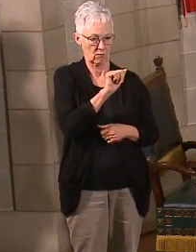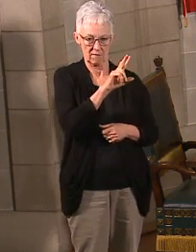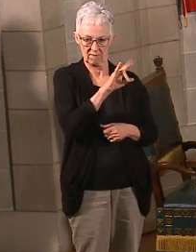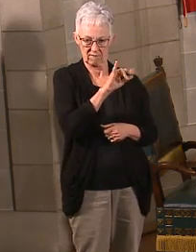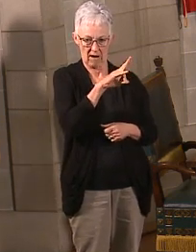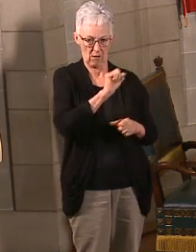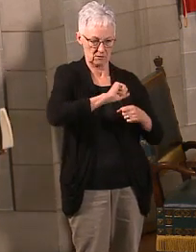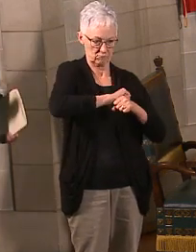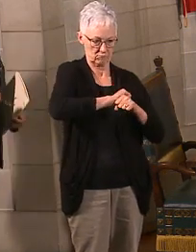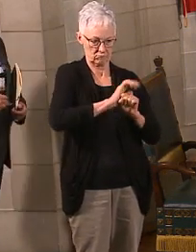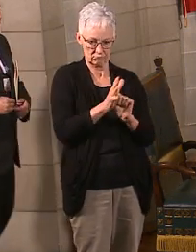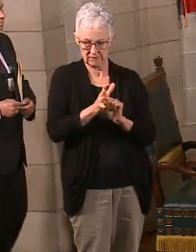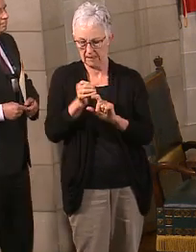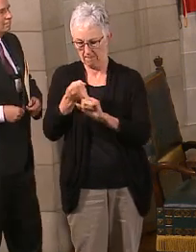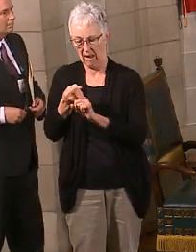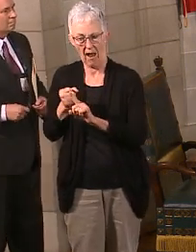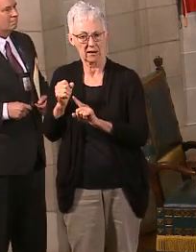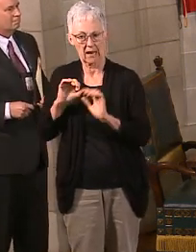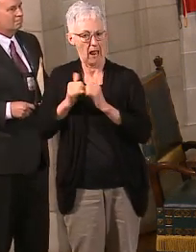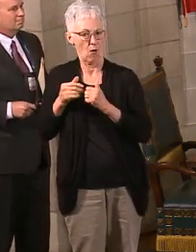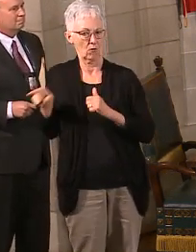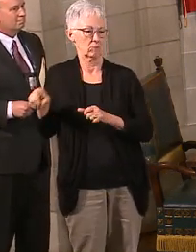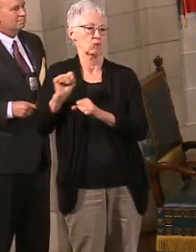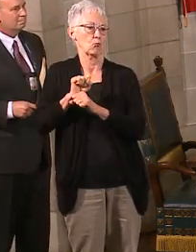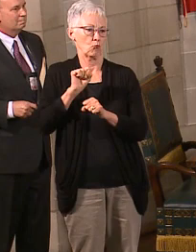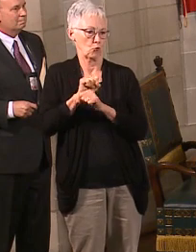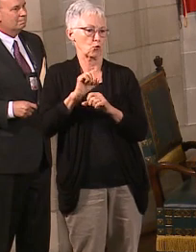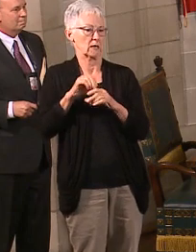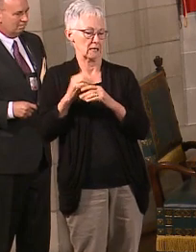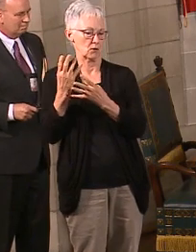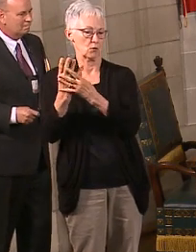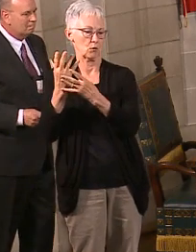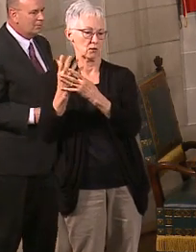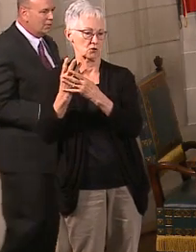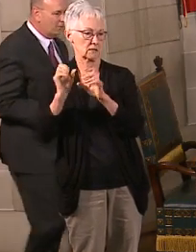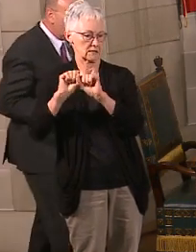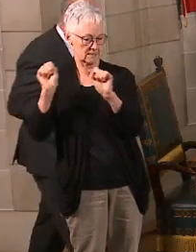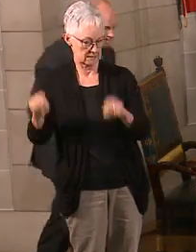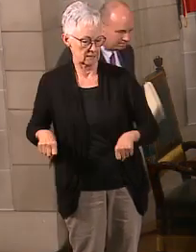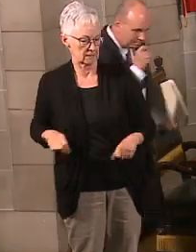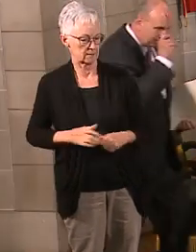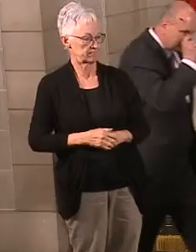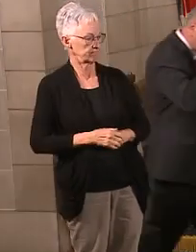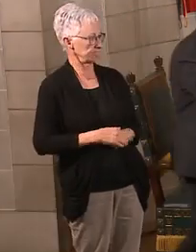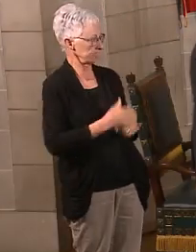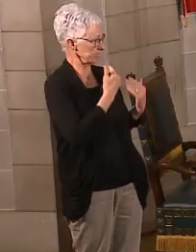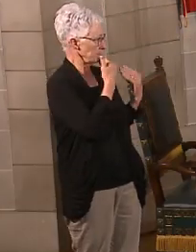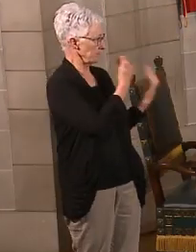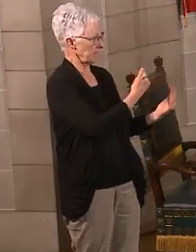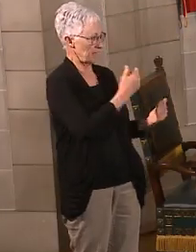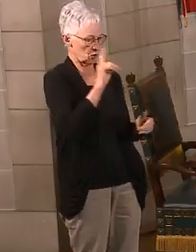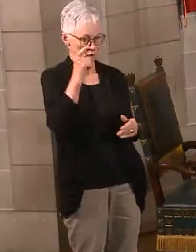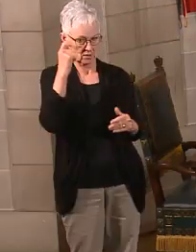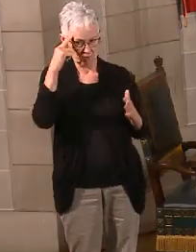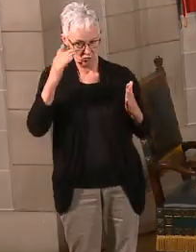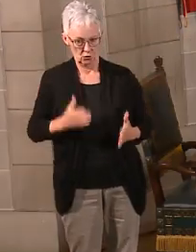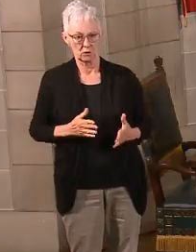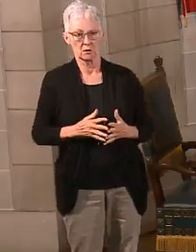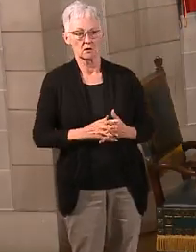Frakes to say a few words about what our plan is with regard to this pandemic and corrections. Thank you, Governor.